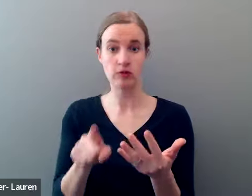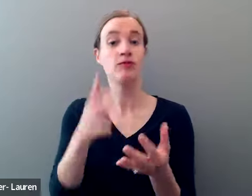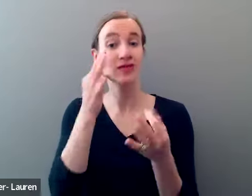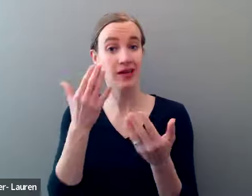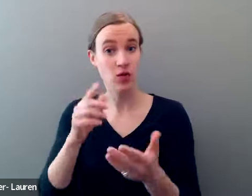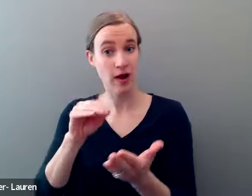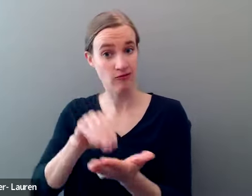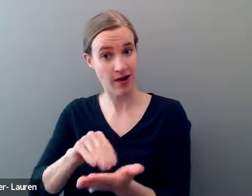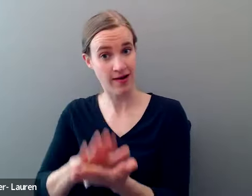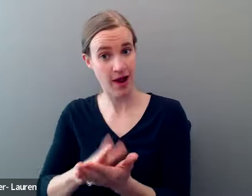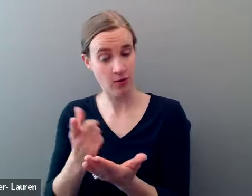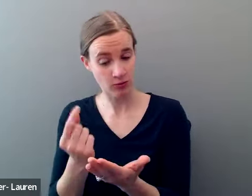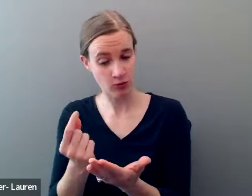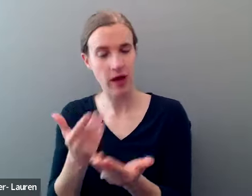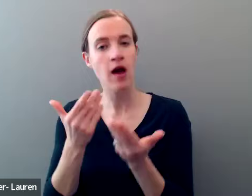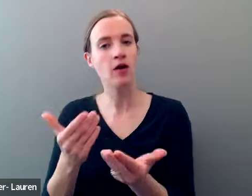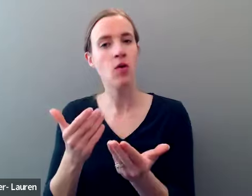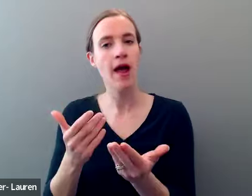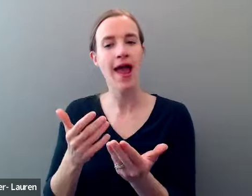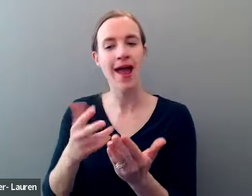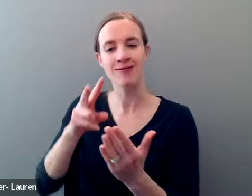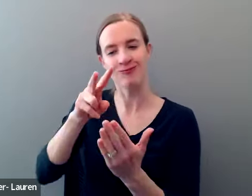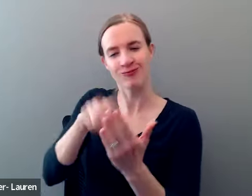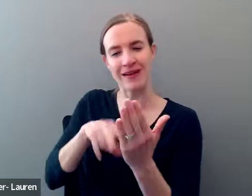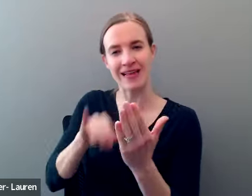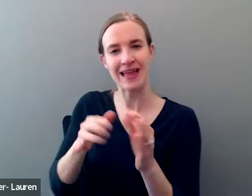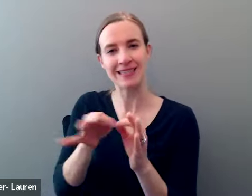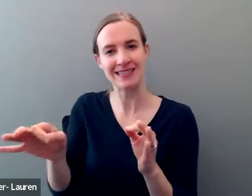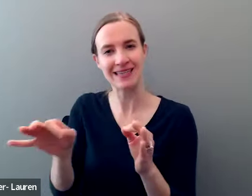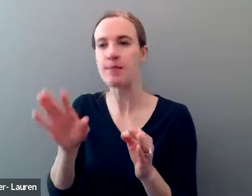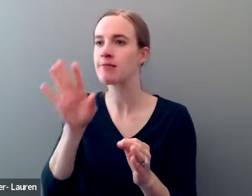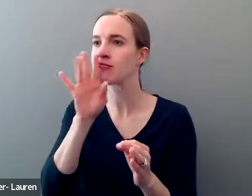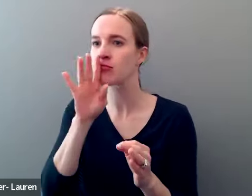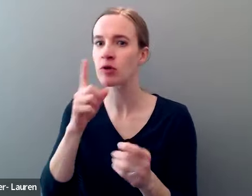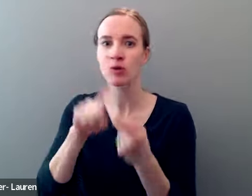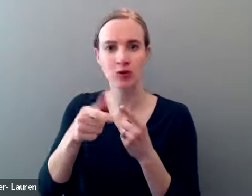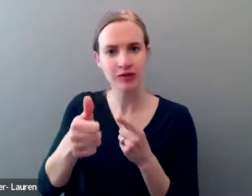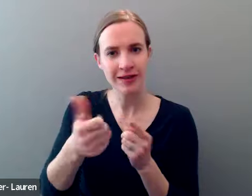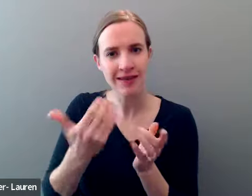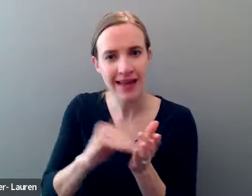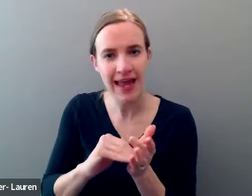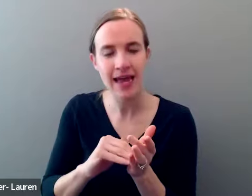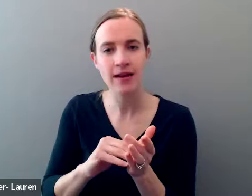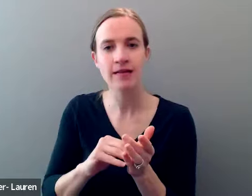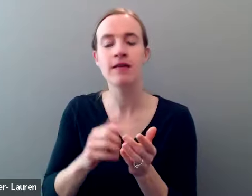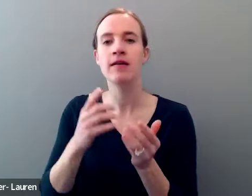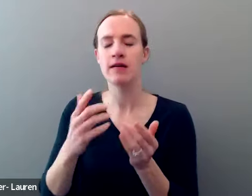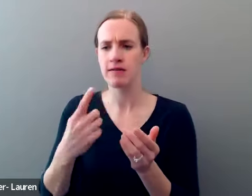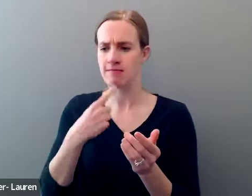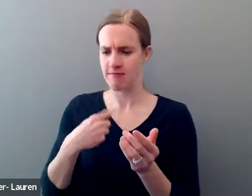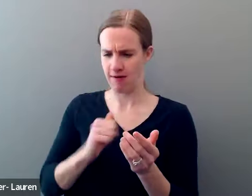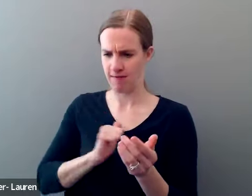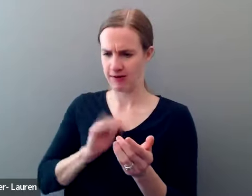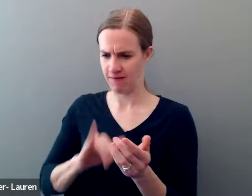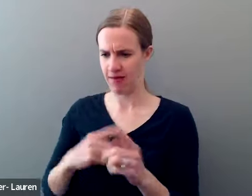your statement of encouragement to yourself out loud. Saying these things to yourself, positive, supportive things to